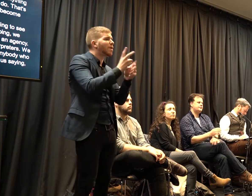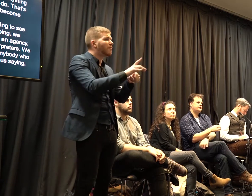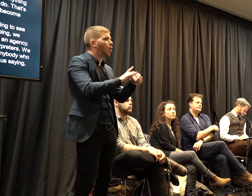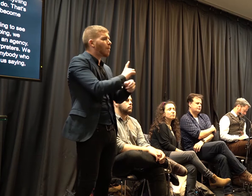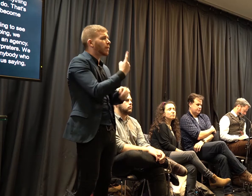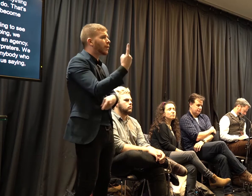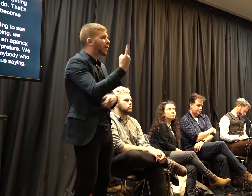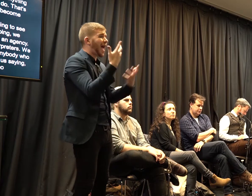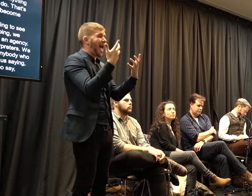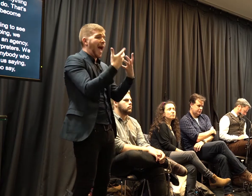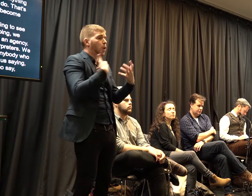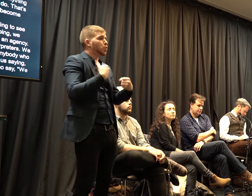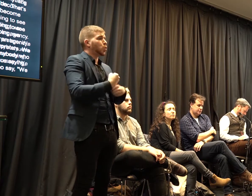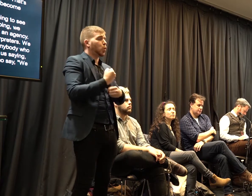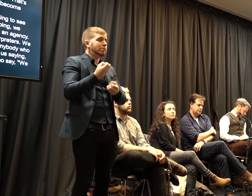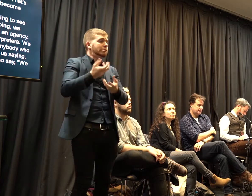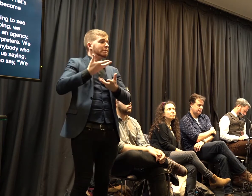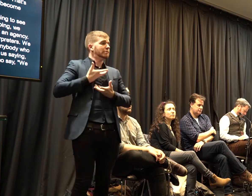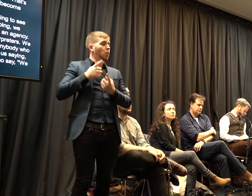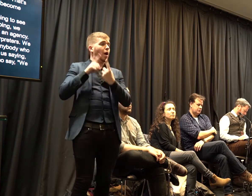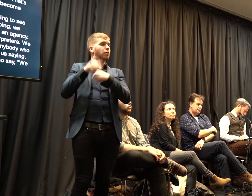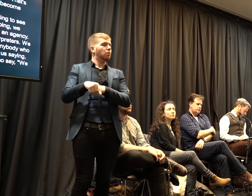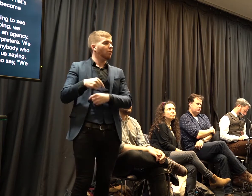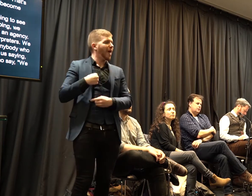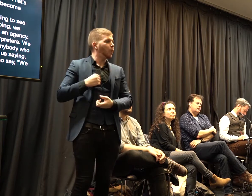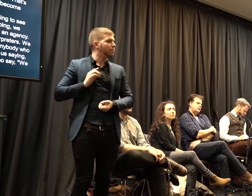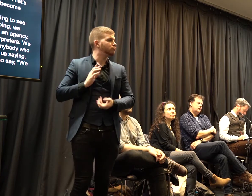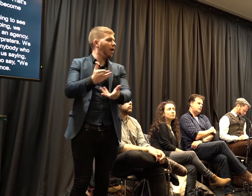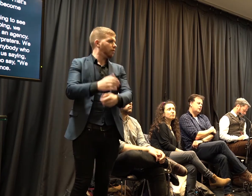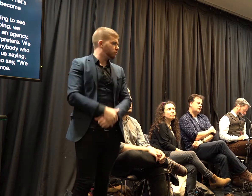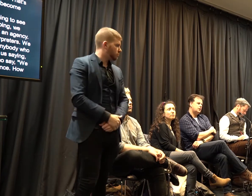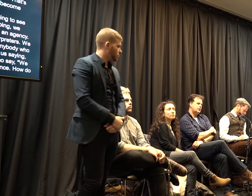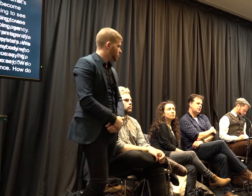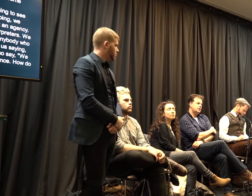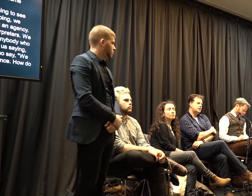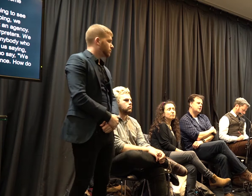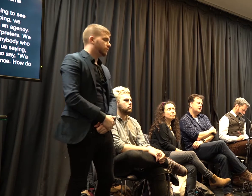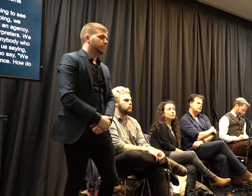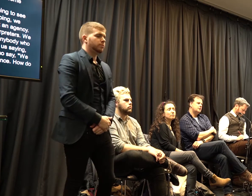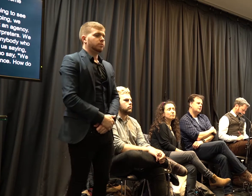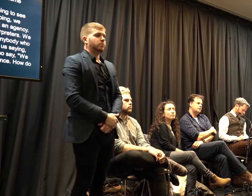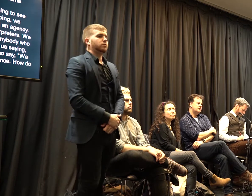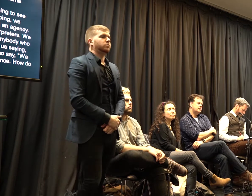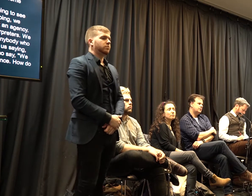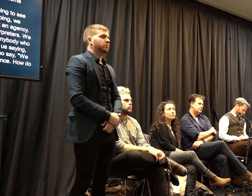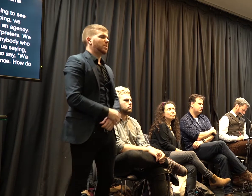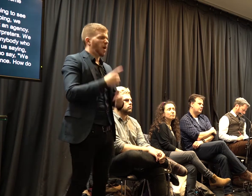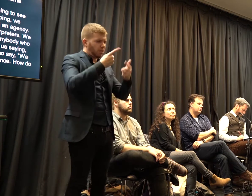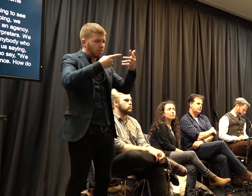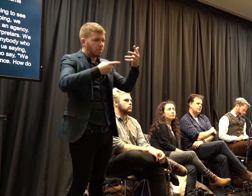performance, how do we do it? So that's mostly what we end up advising, but we're there for other